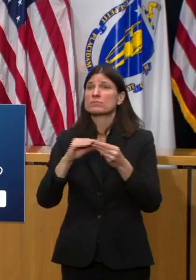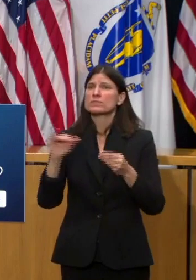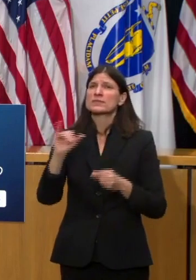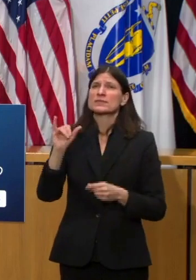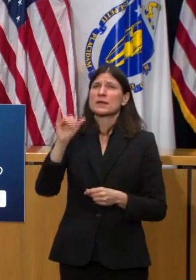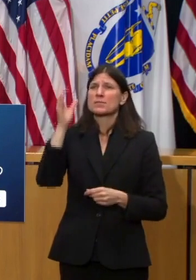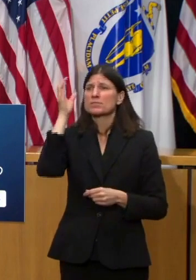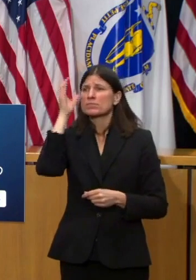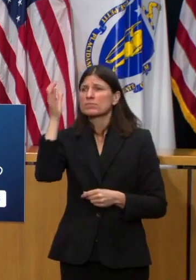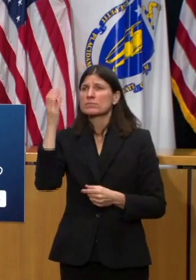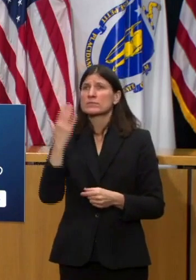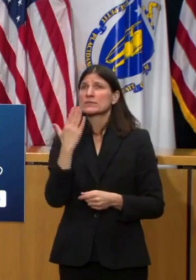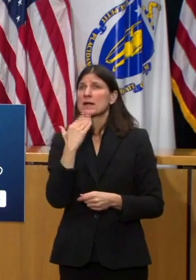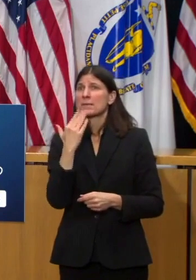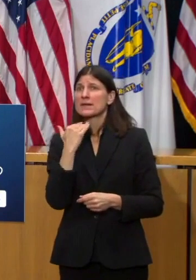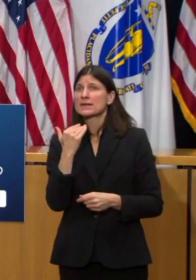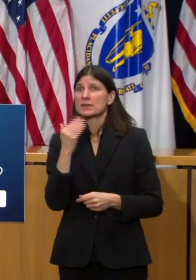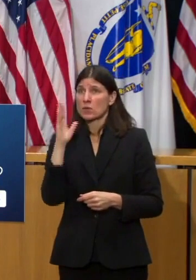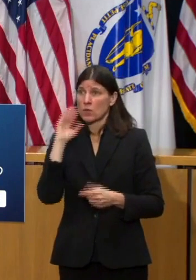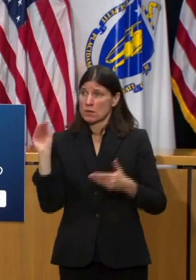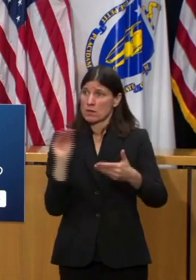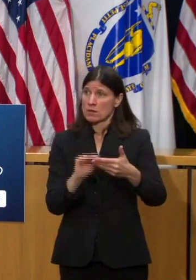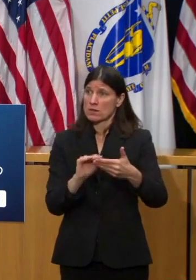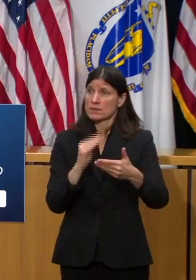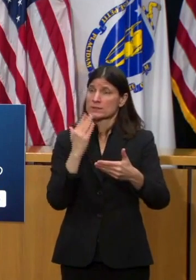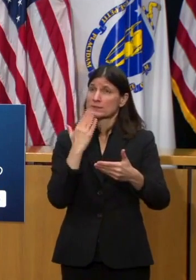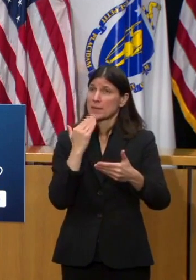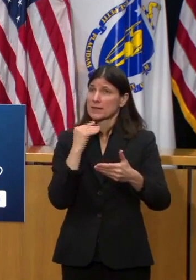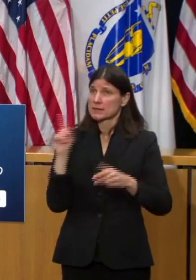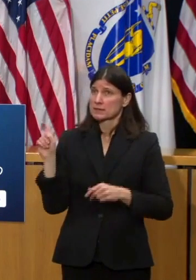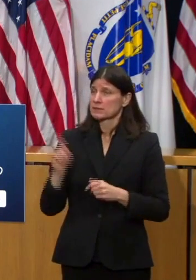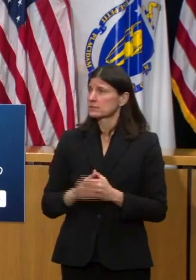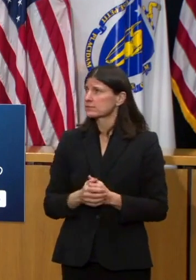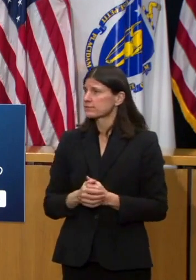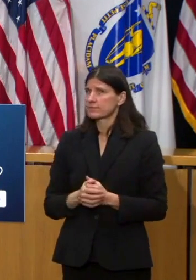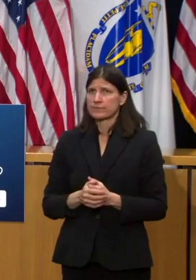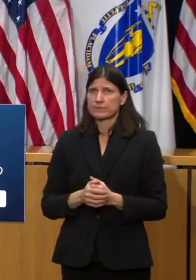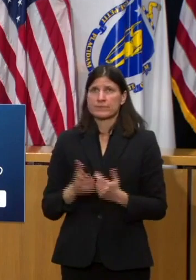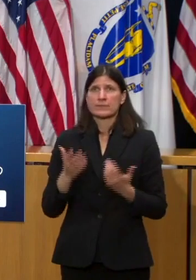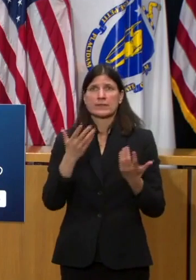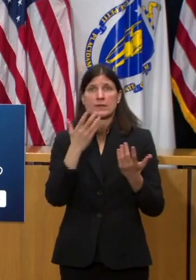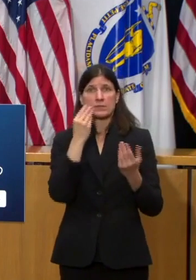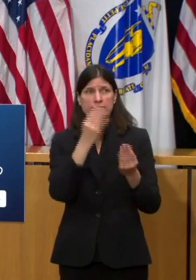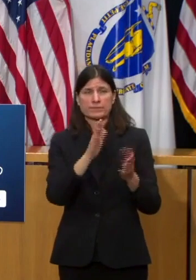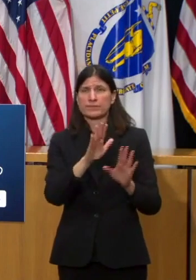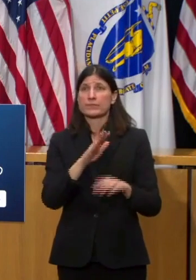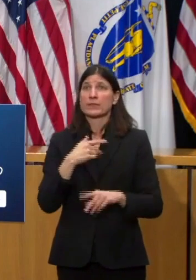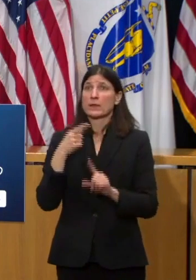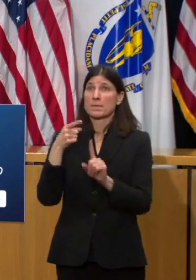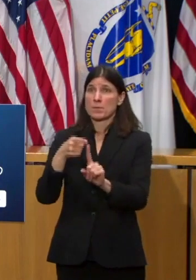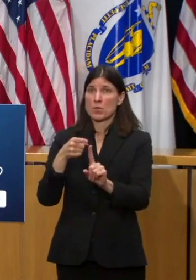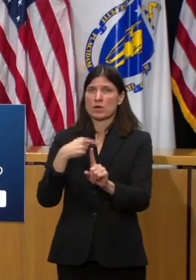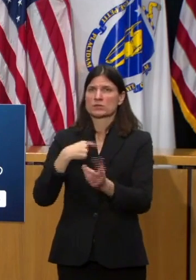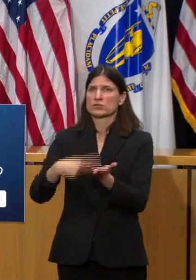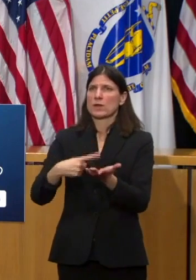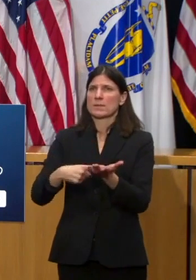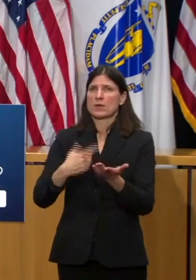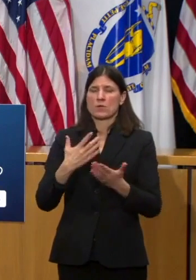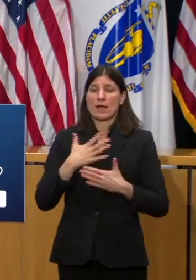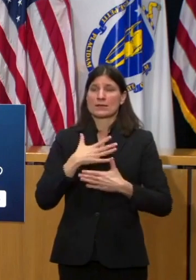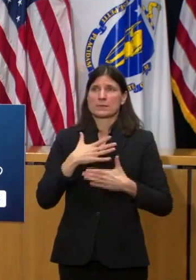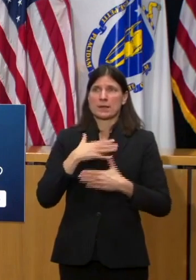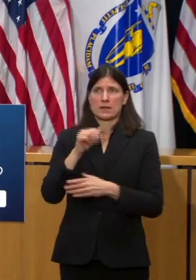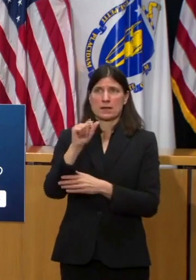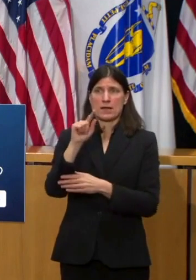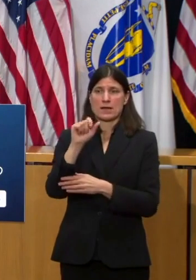I really want to make clear to people that this asthma issue needs to be dealt with now. If we get guidance and advice